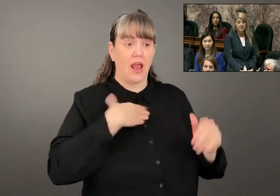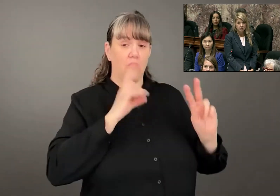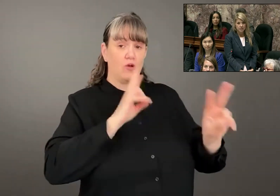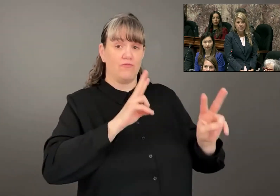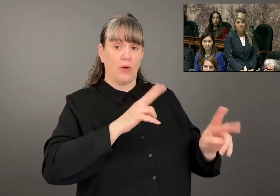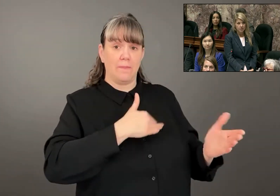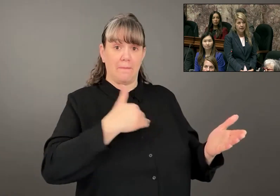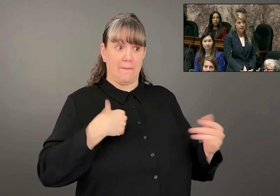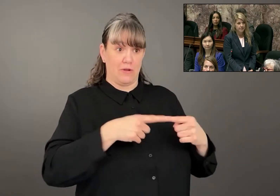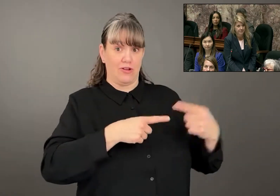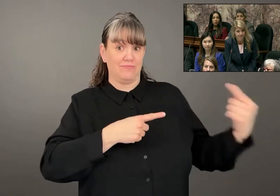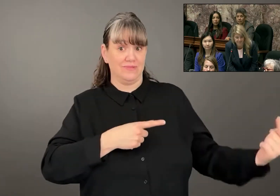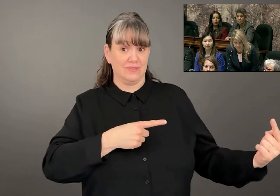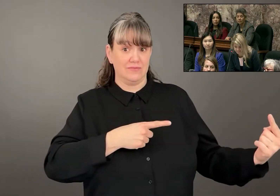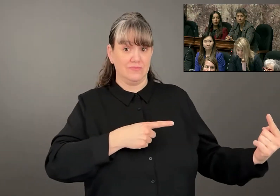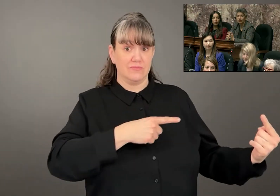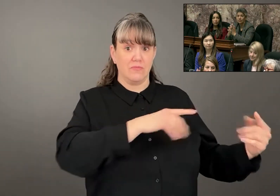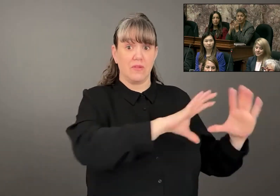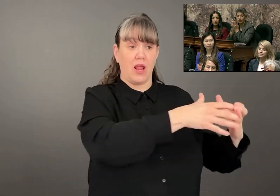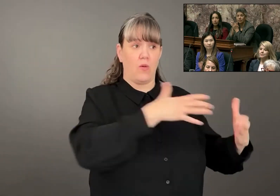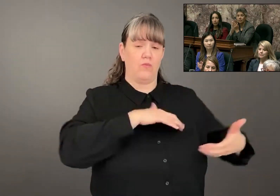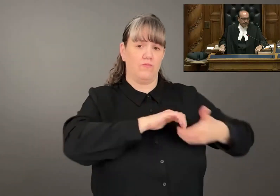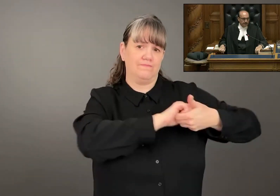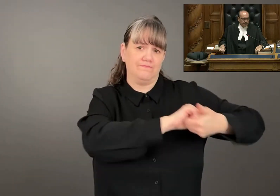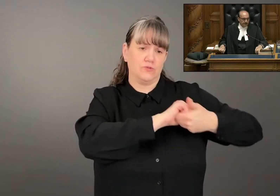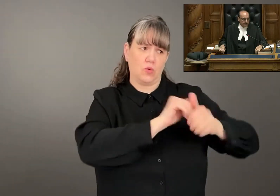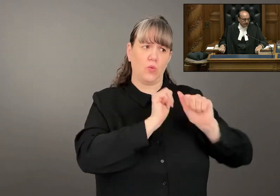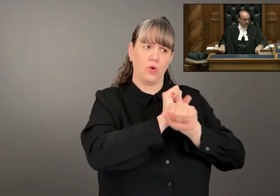work diligently every day. Thank you.